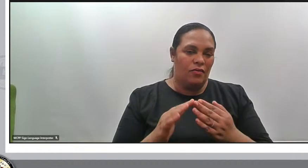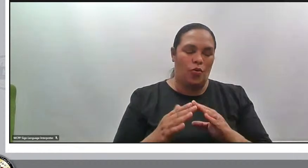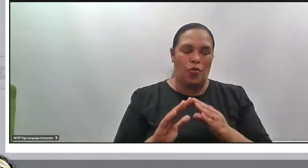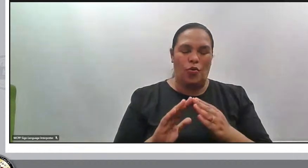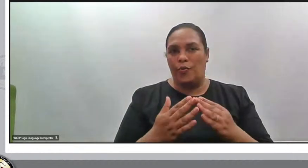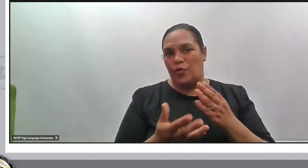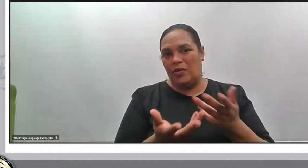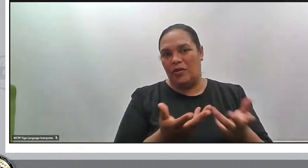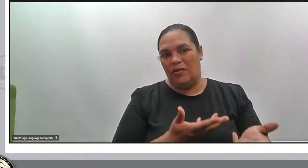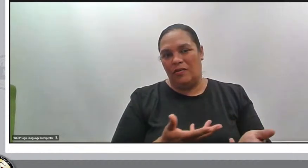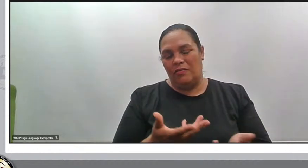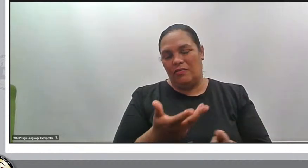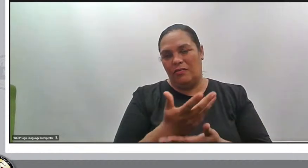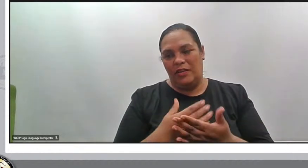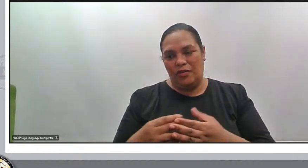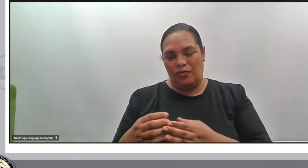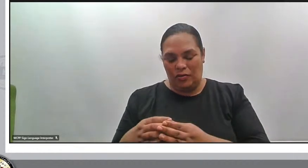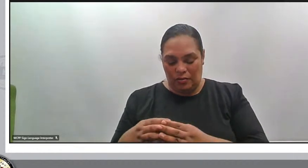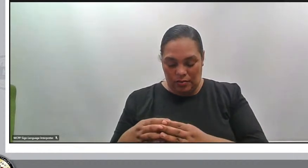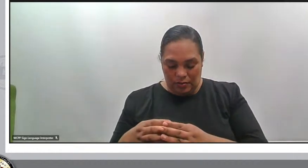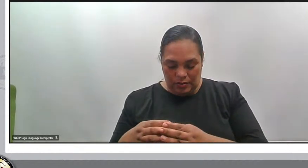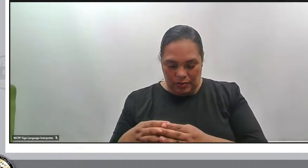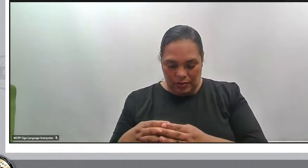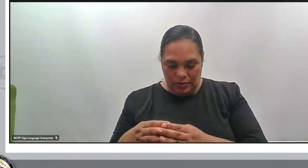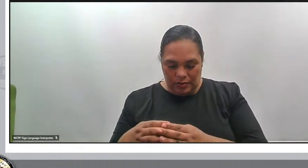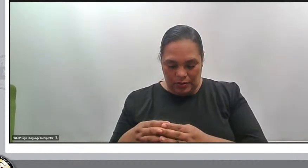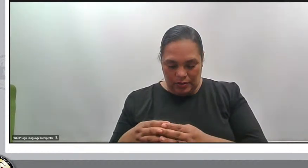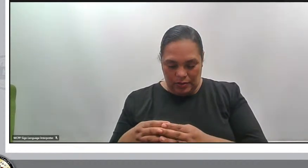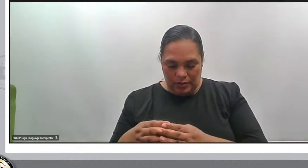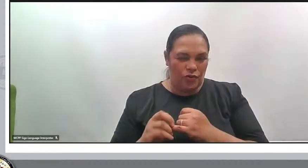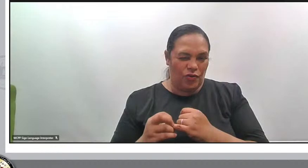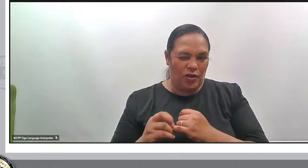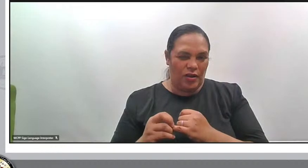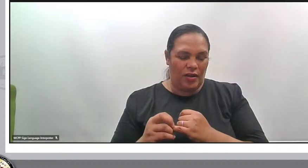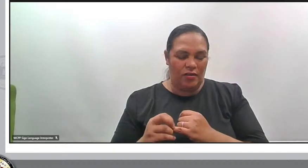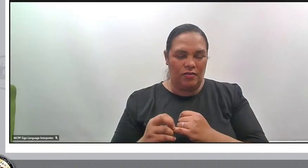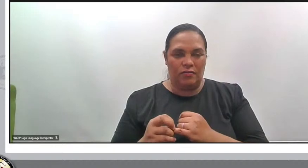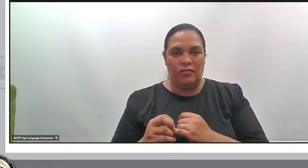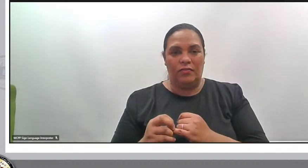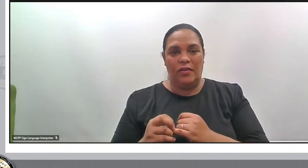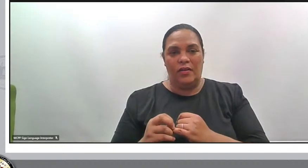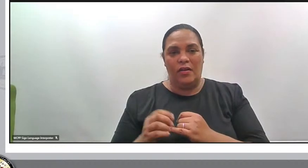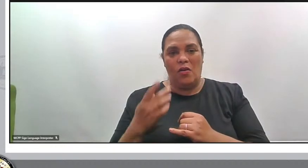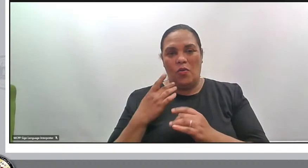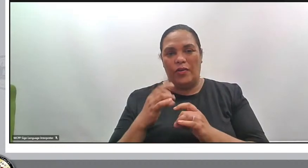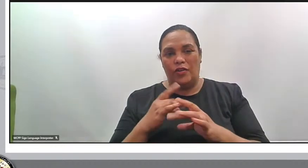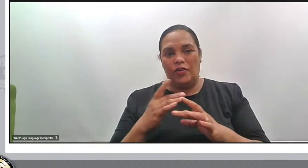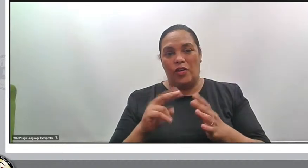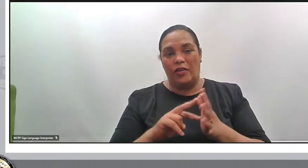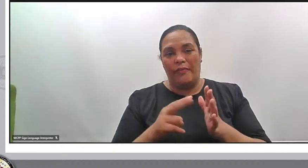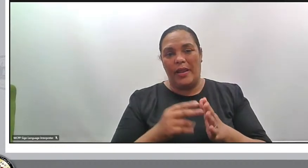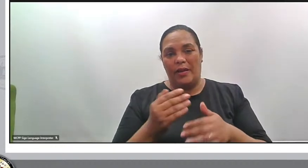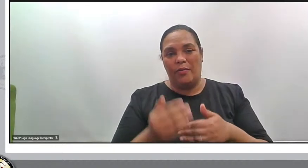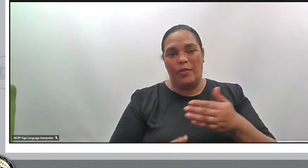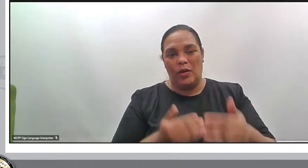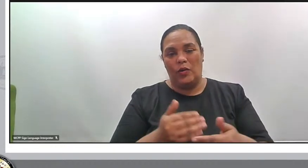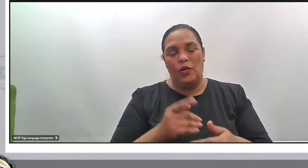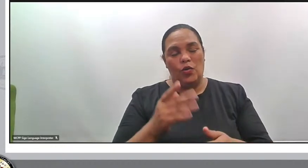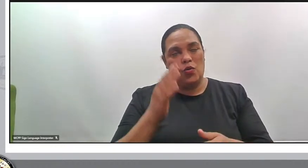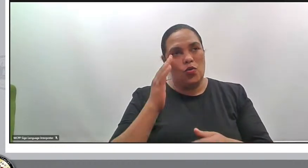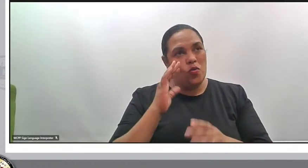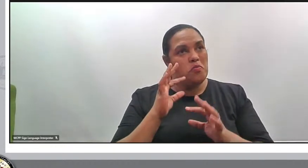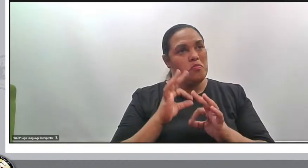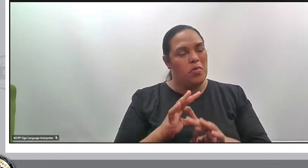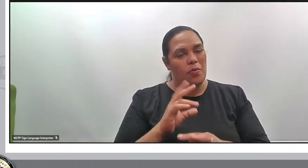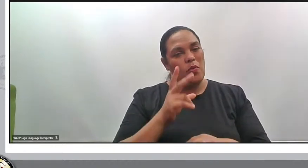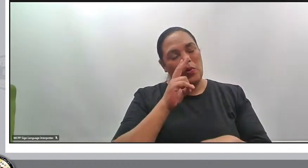the individual chairpersons and also trying to bring them closer so that we start the planning process so that you exactly know what we'll